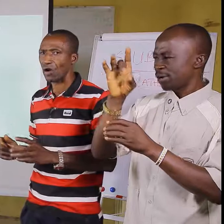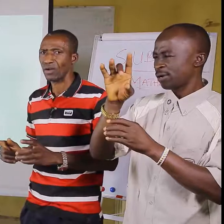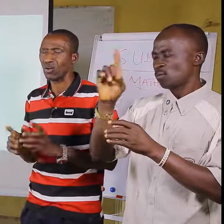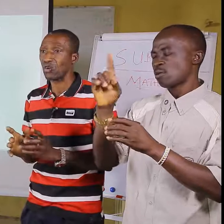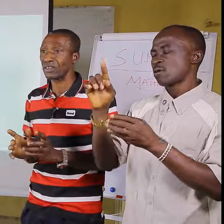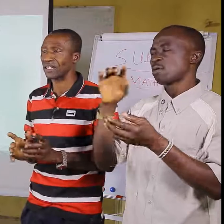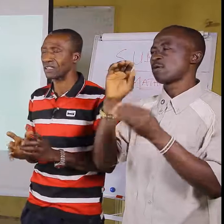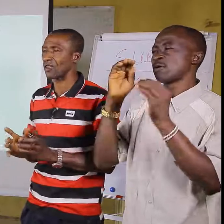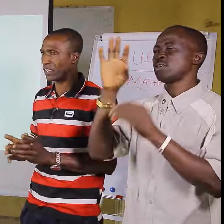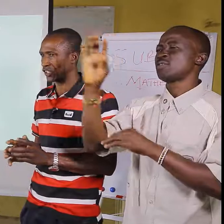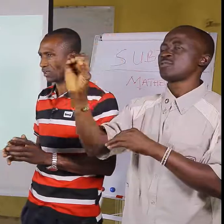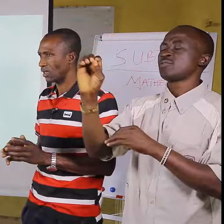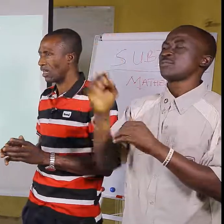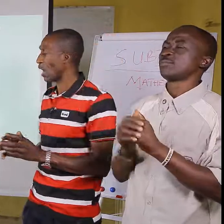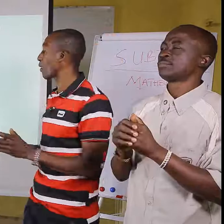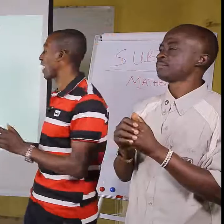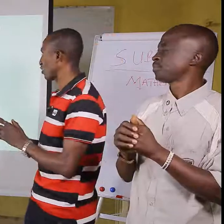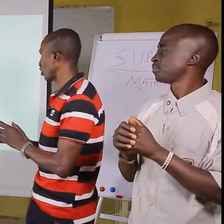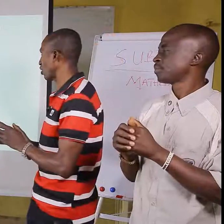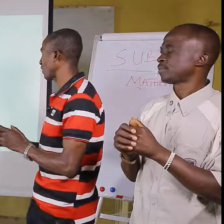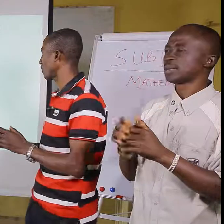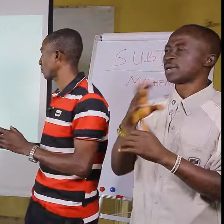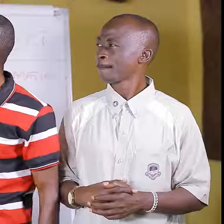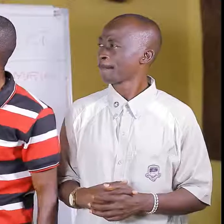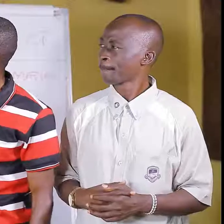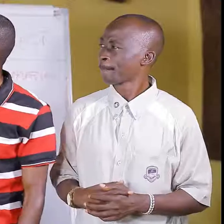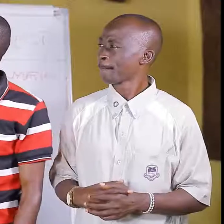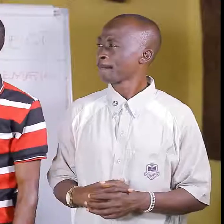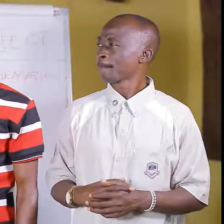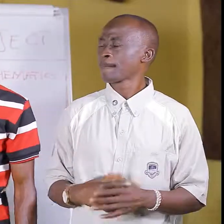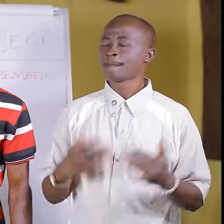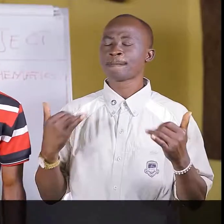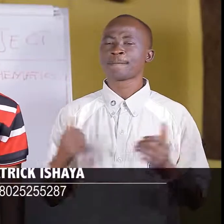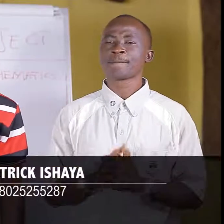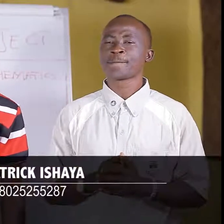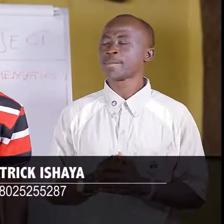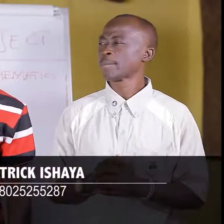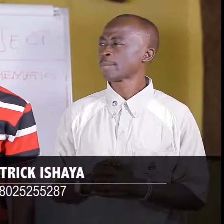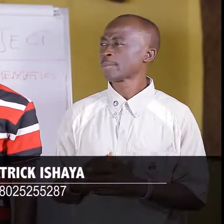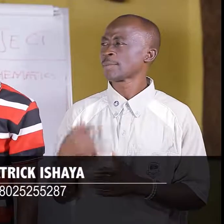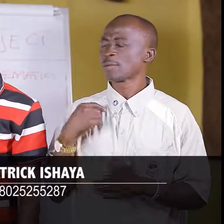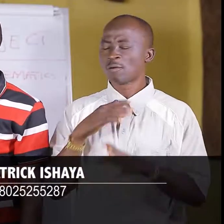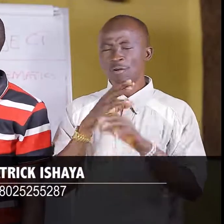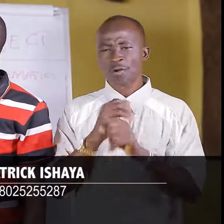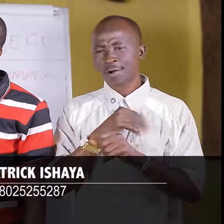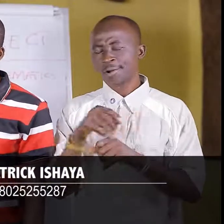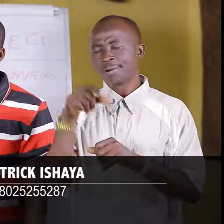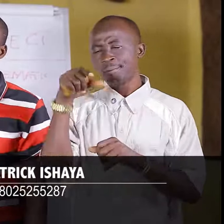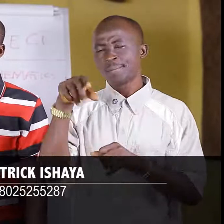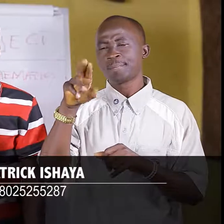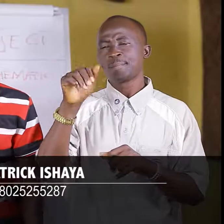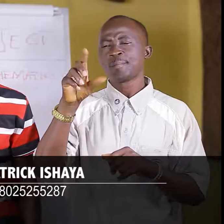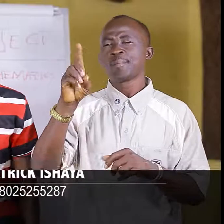is now a quadratic equation, and we are to solve it. Now, we have gotten a quadratic